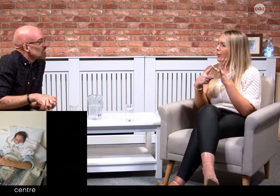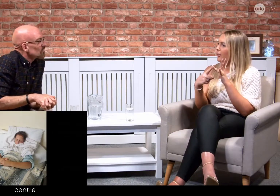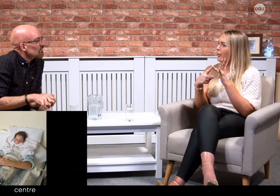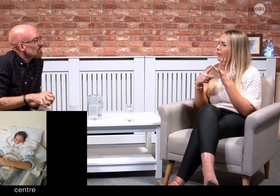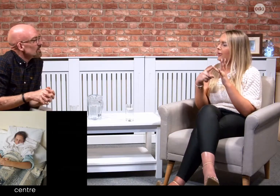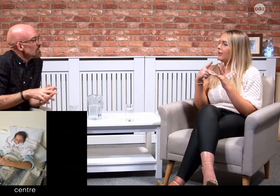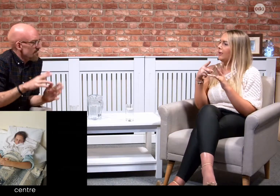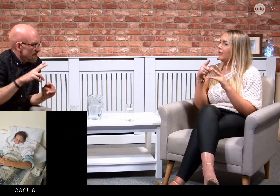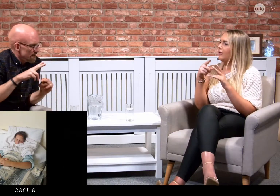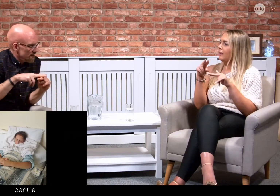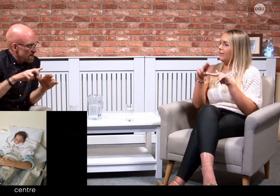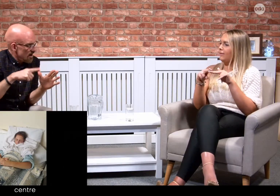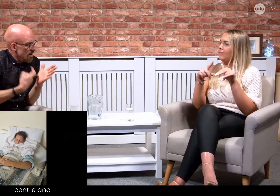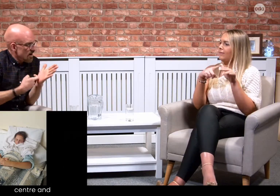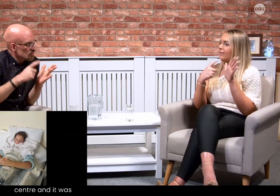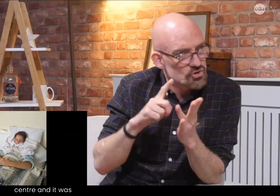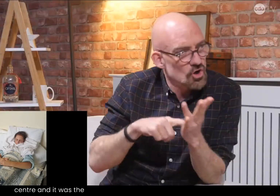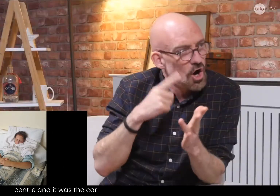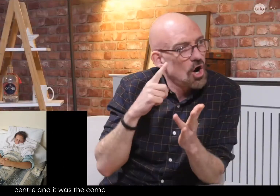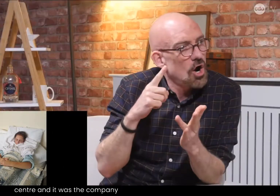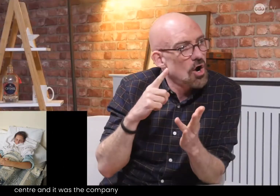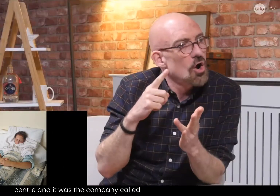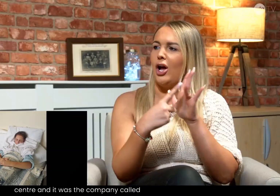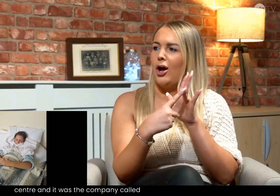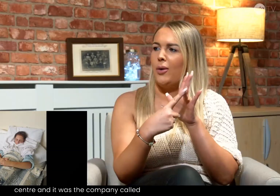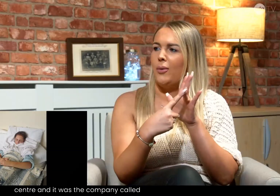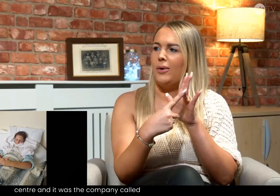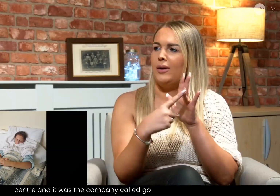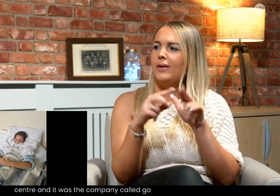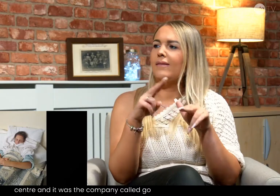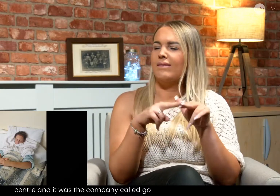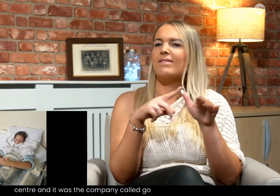and it was the company called Farjo,